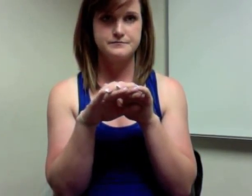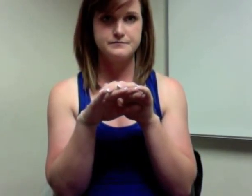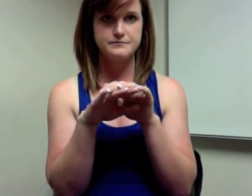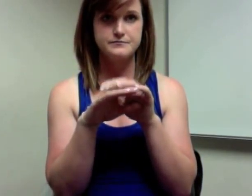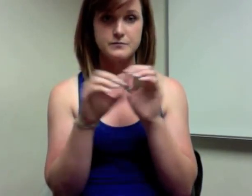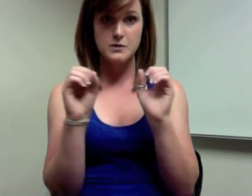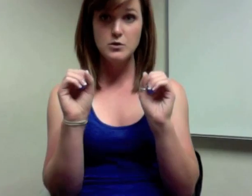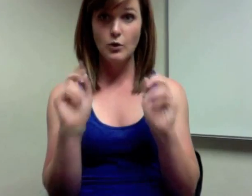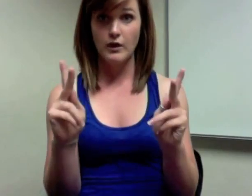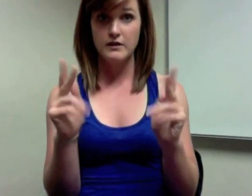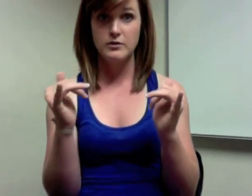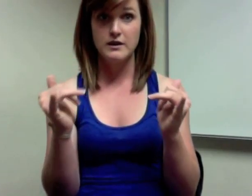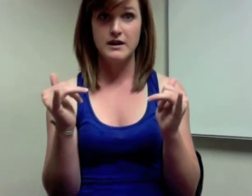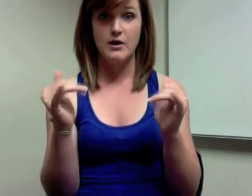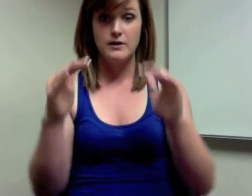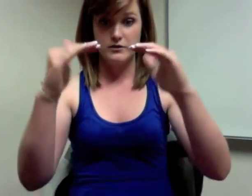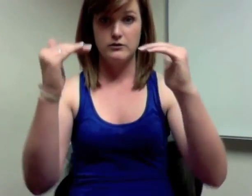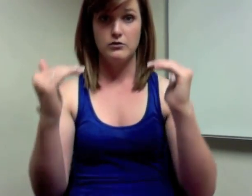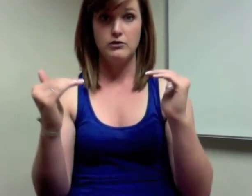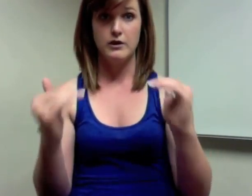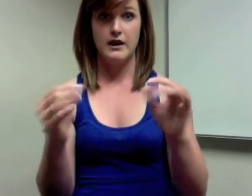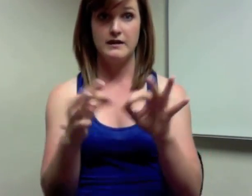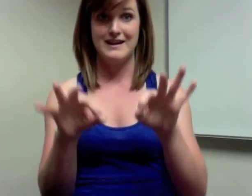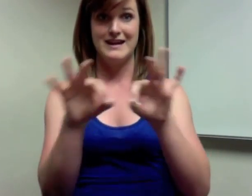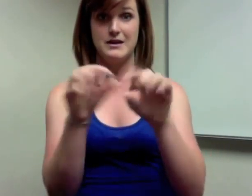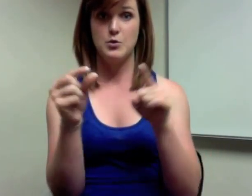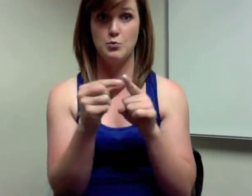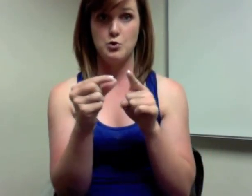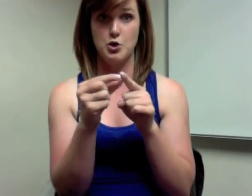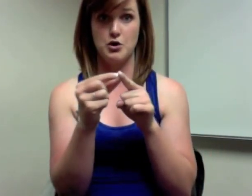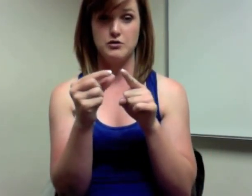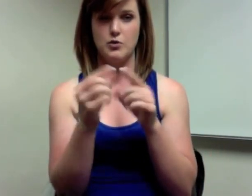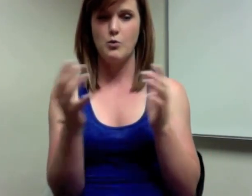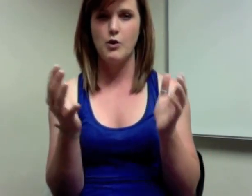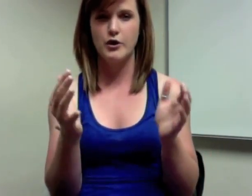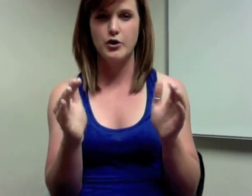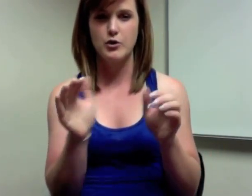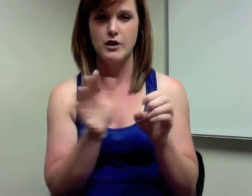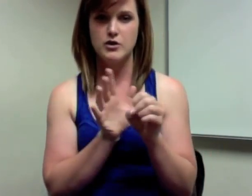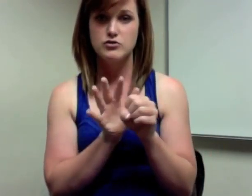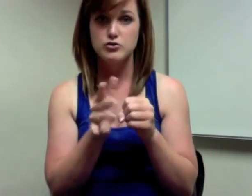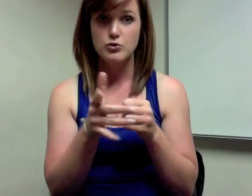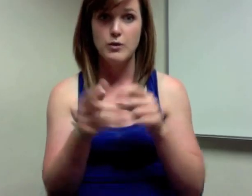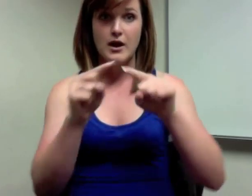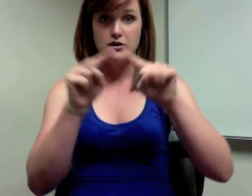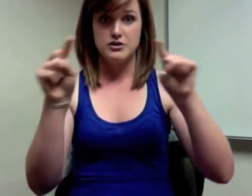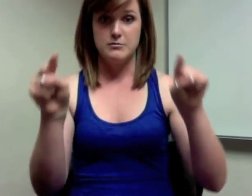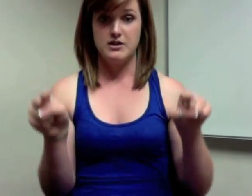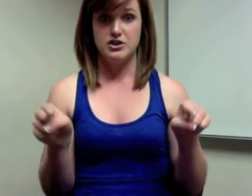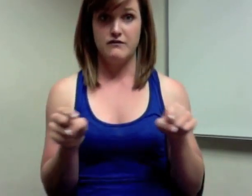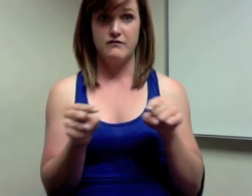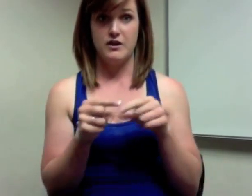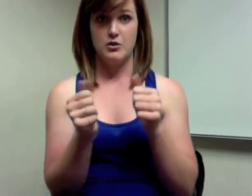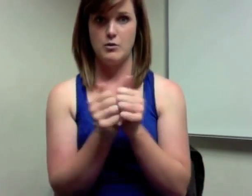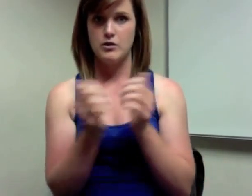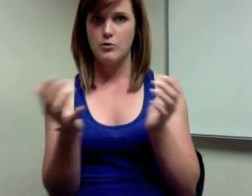Okay, now let's look at the key words. What are you going to surround a geometric figure with? Let's look at a rectangle,